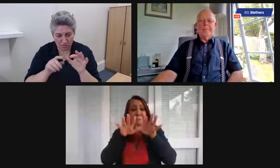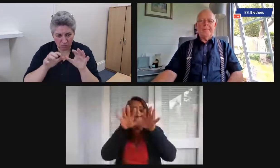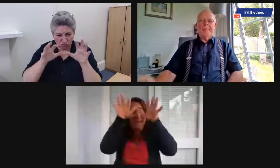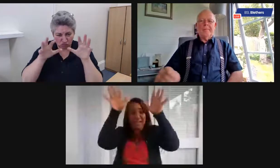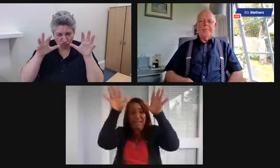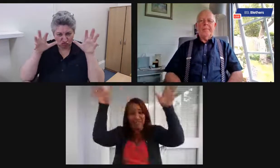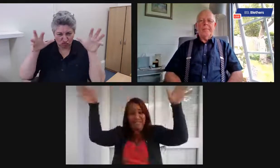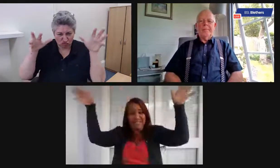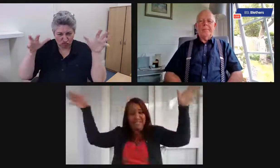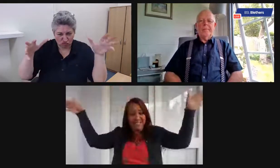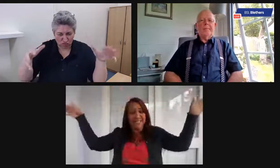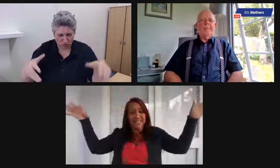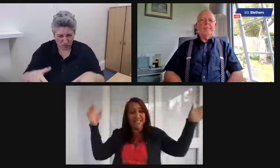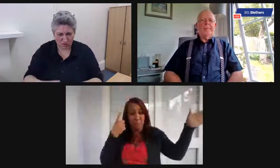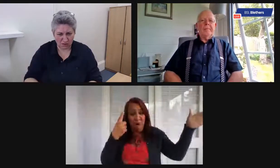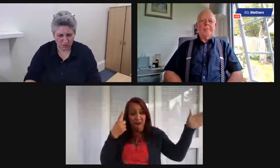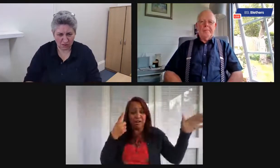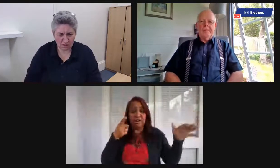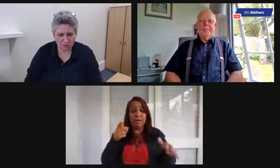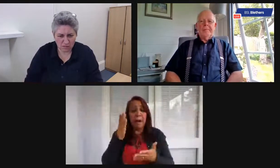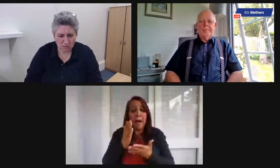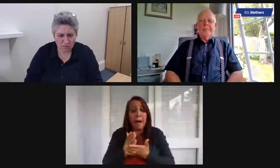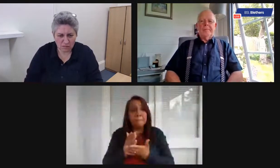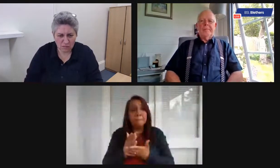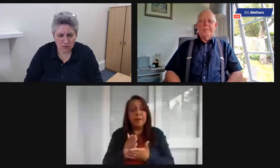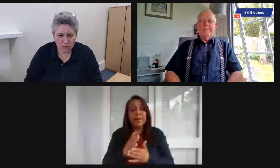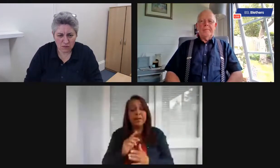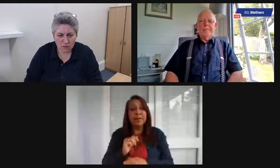It's a plane tree. Plane tree. Okay, a plane tree.